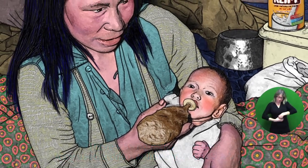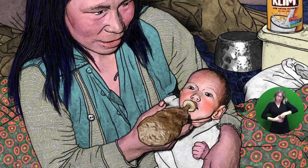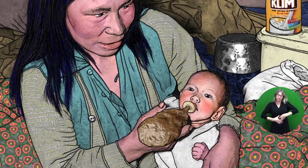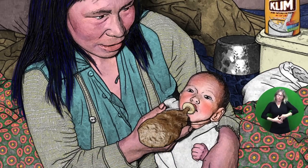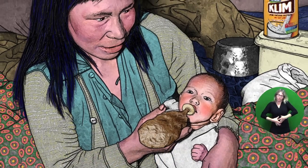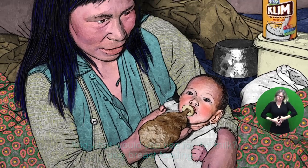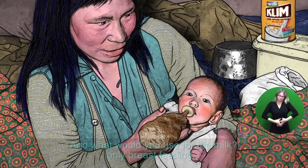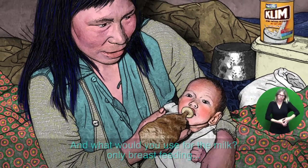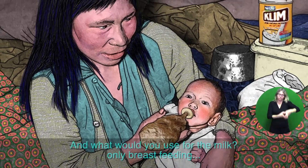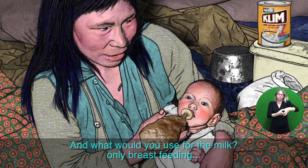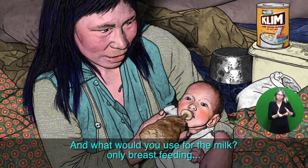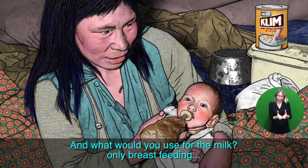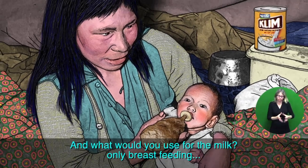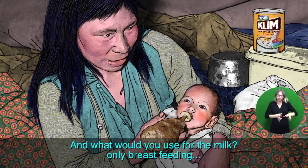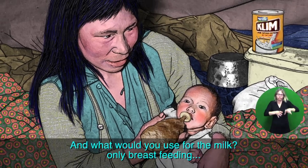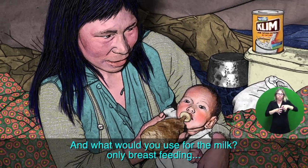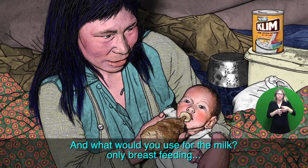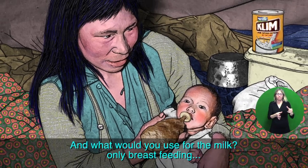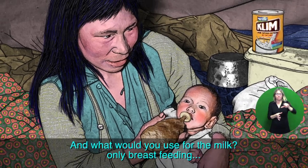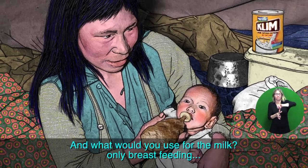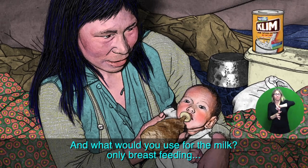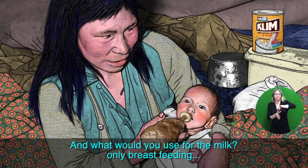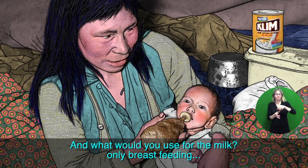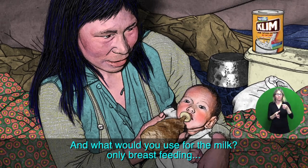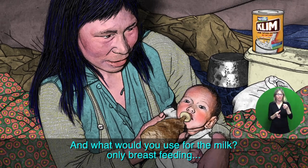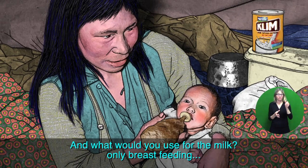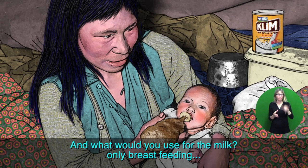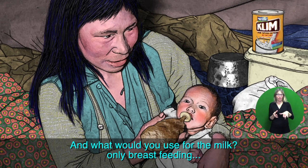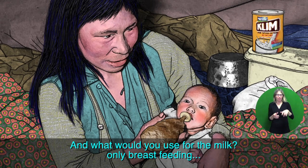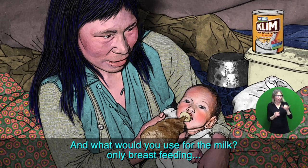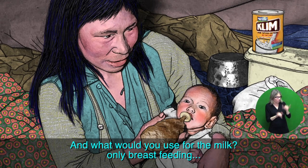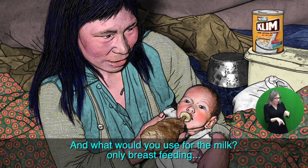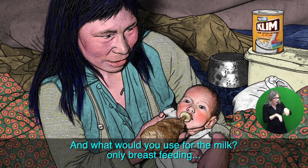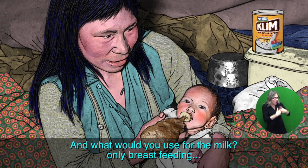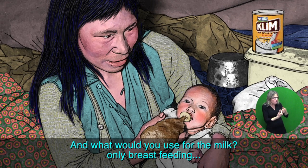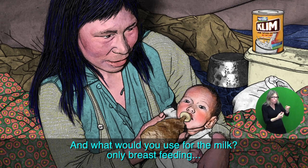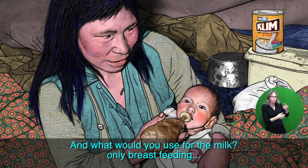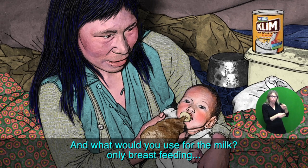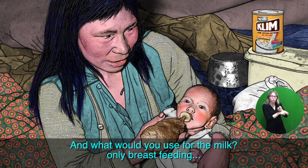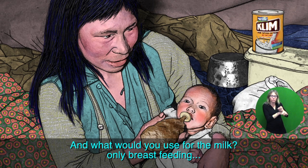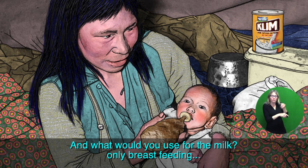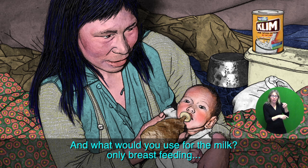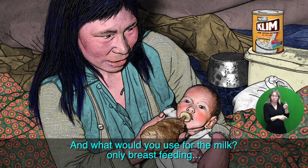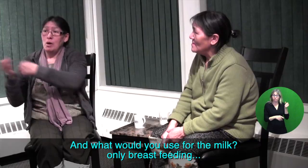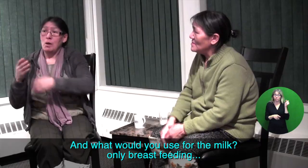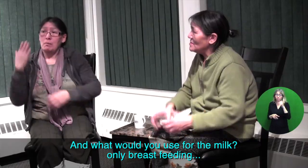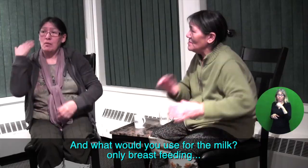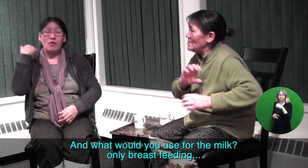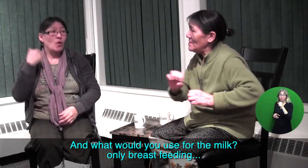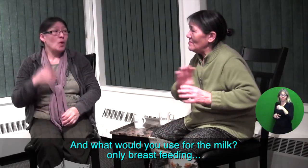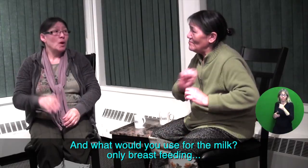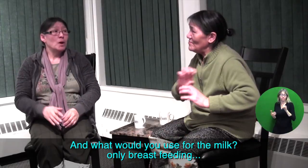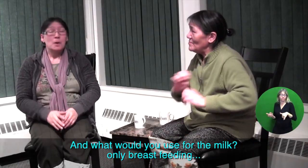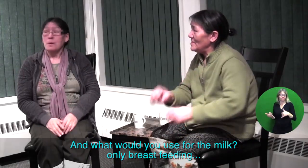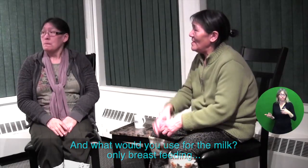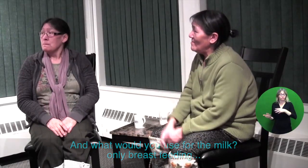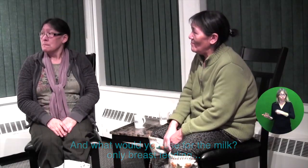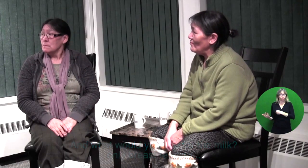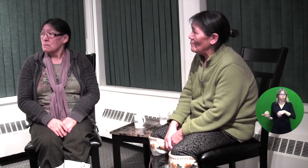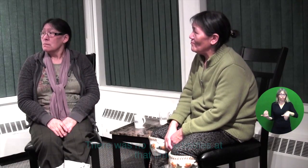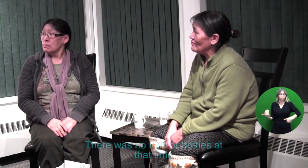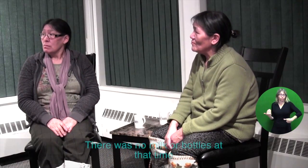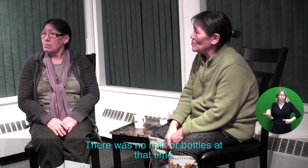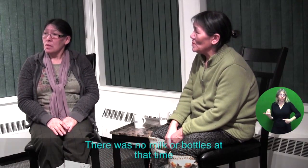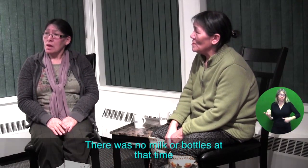bottle. As a bottle? Wow. And what would you use for the milk? Only breastfeed. Yeah. Oh, so breastfeed, of course.